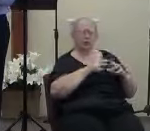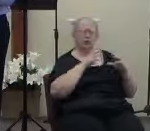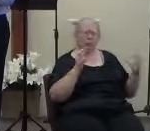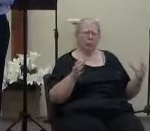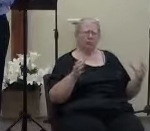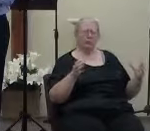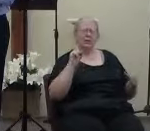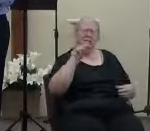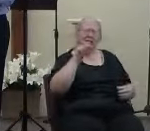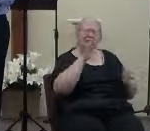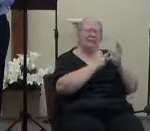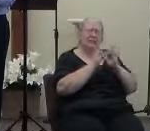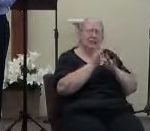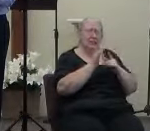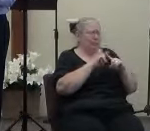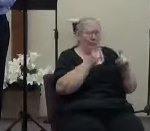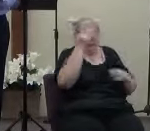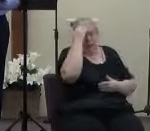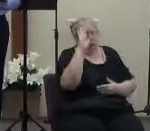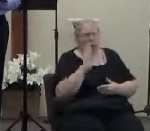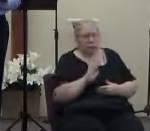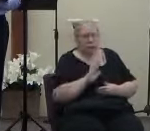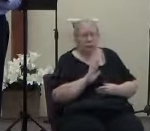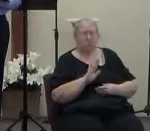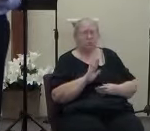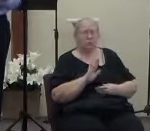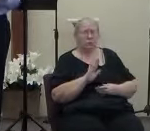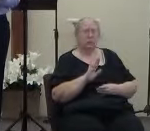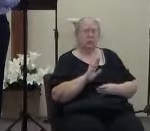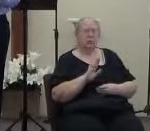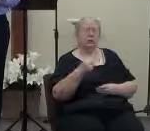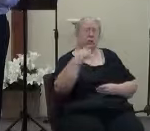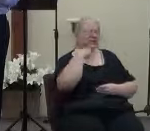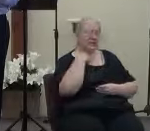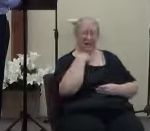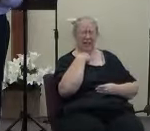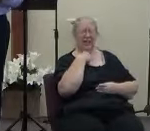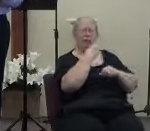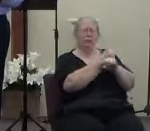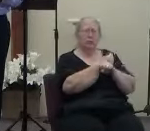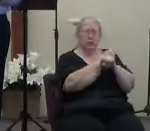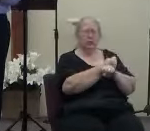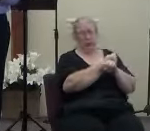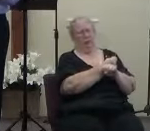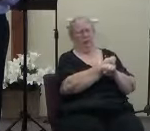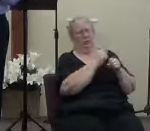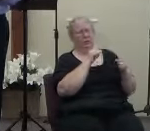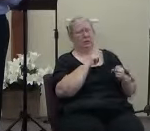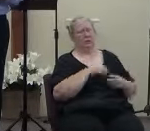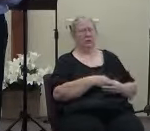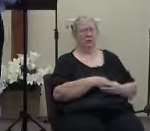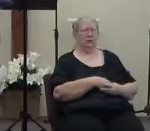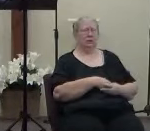and they don't know what they need. And they're yoked to bondage. It says to untie the cords of the yoke. The